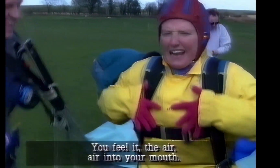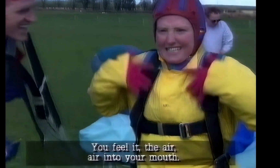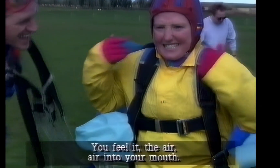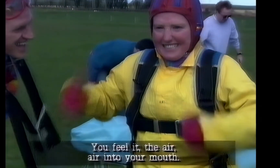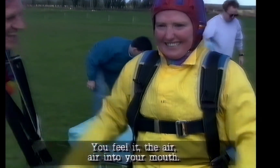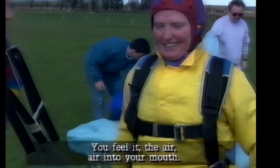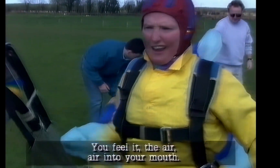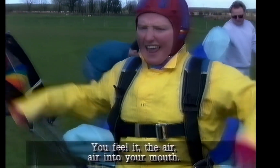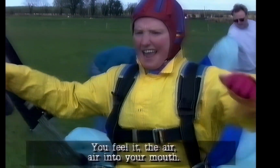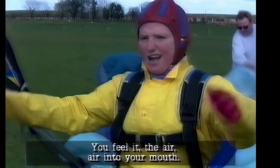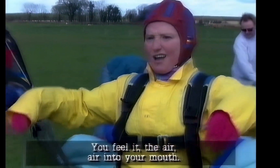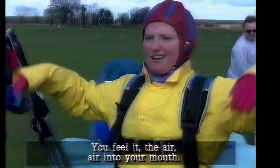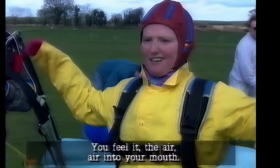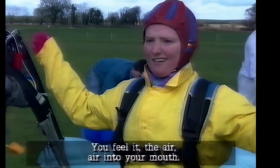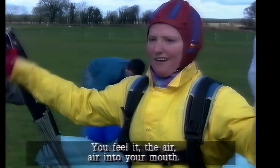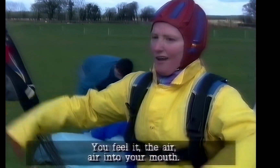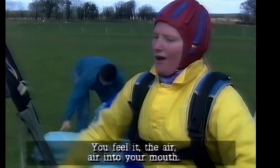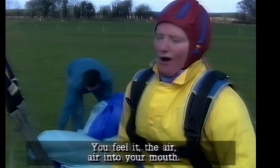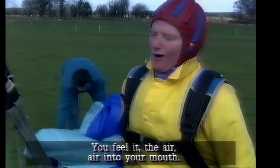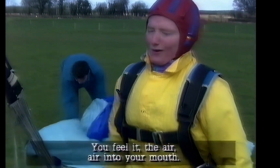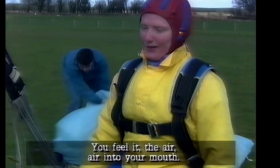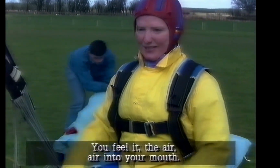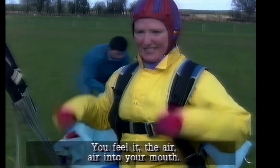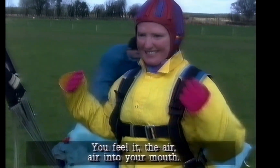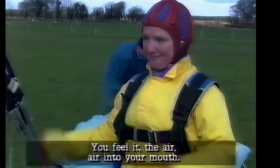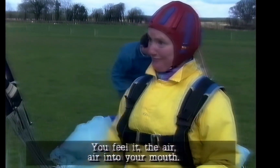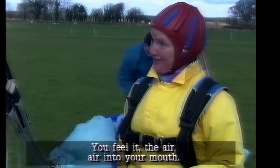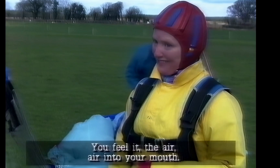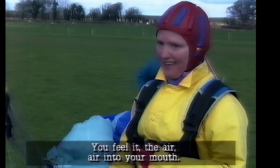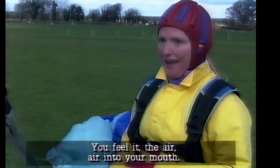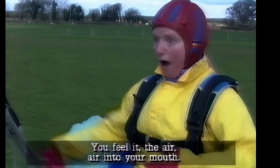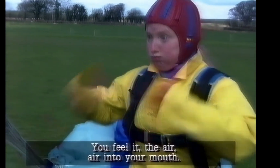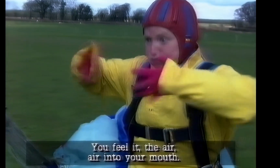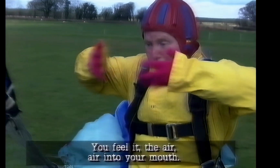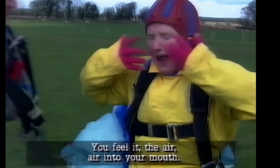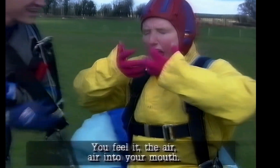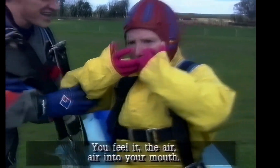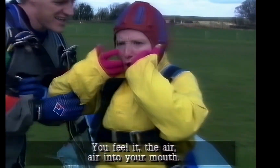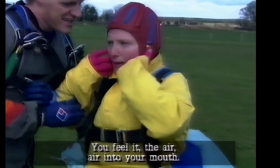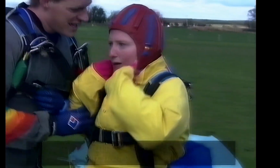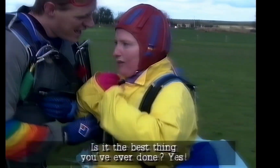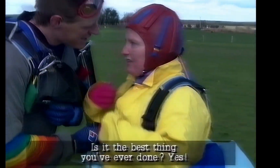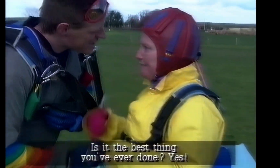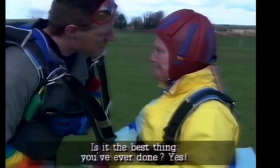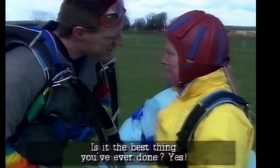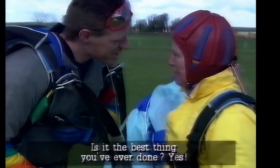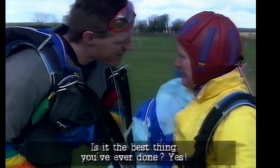it. The air. Oh. Very fast. Ooh, air into your mouth. Is it the best thing you've ever